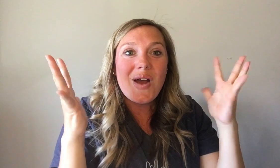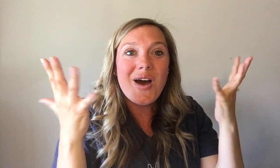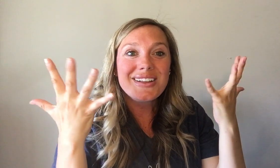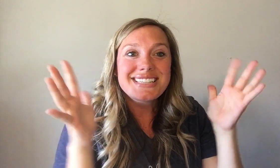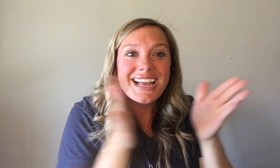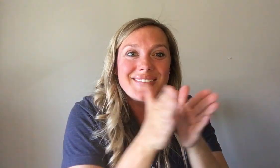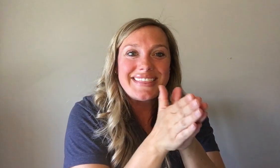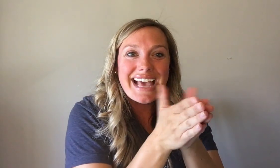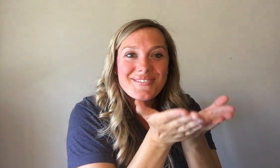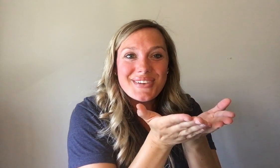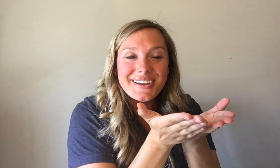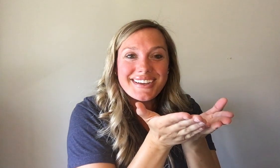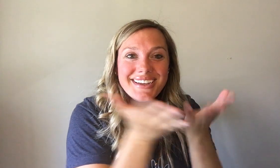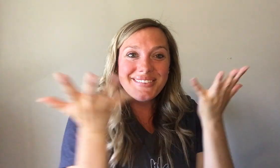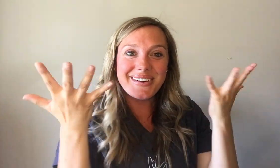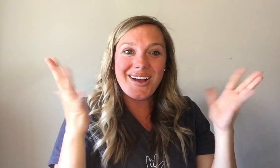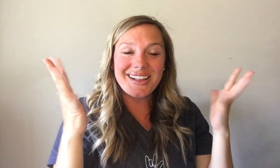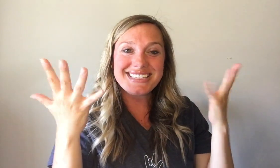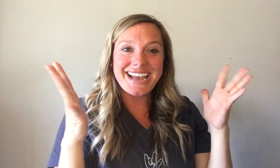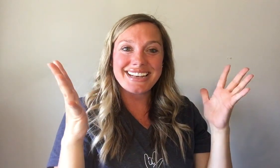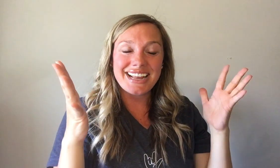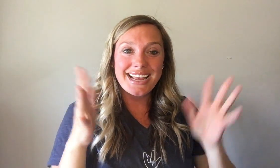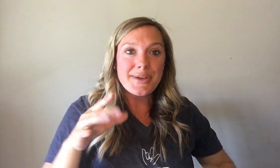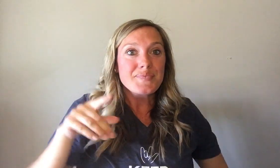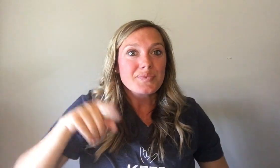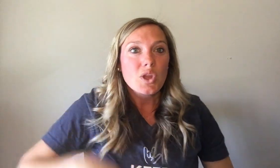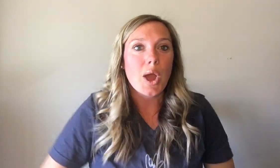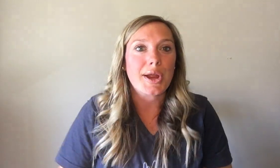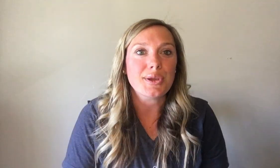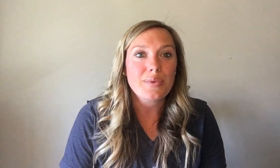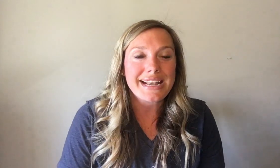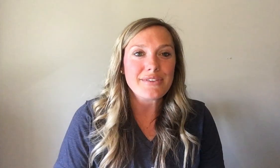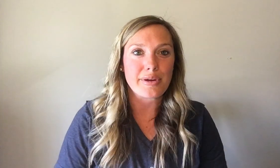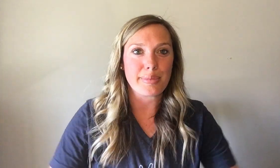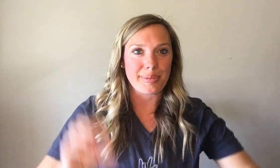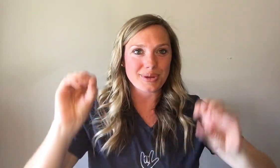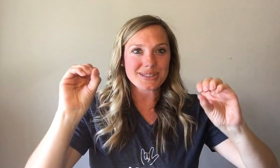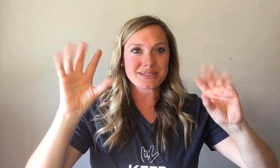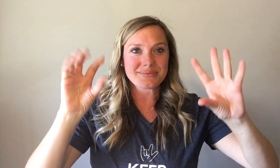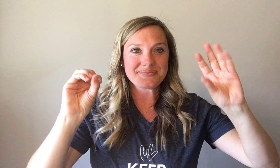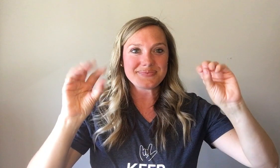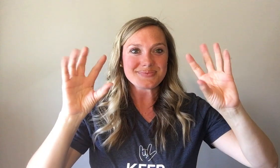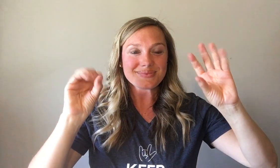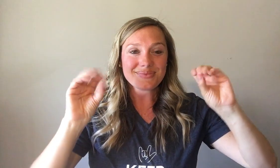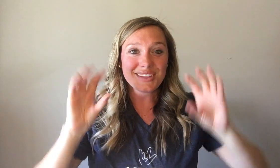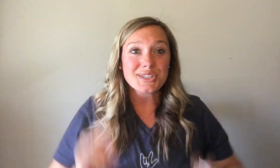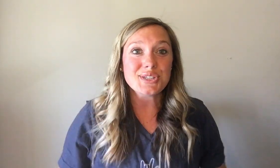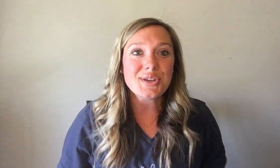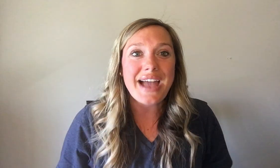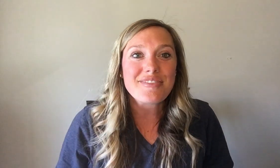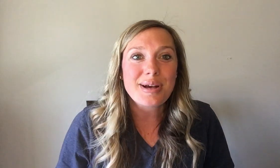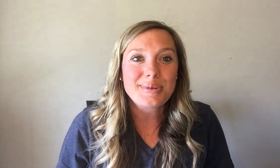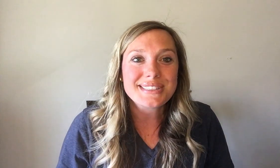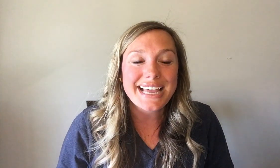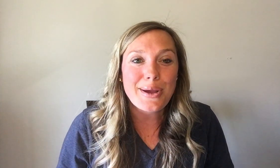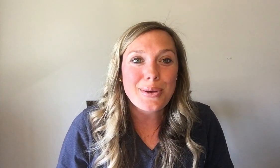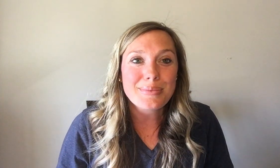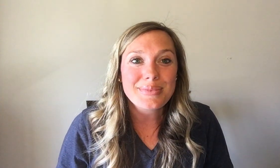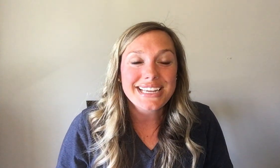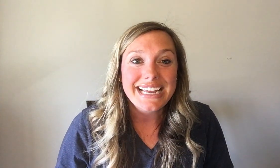all done with that book. We're all done. Are you ready for bubbles? Do you have bubbles at home?